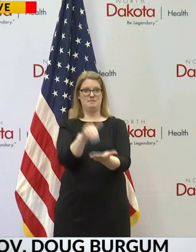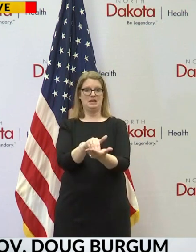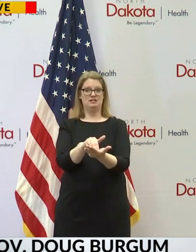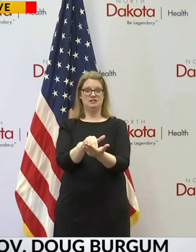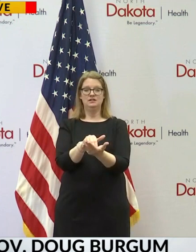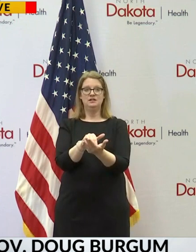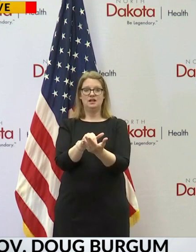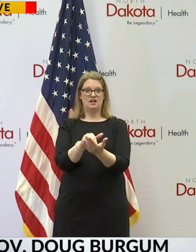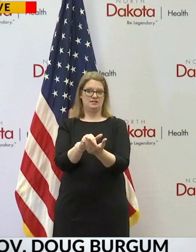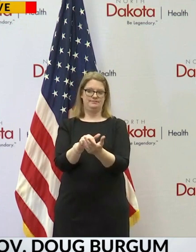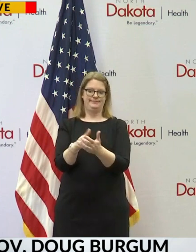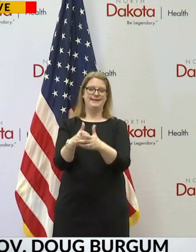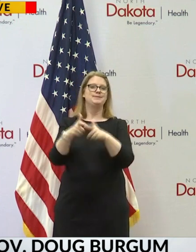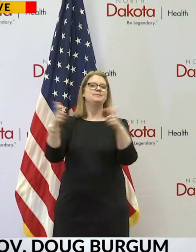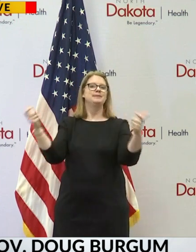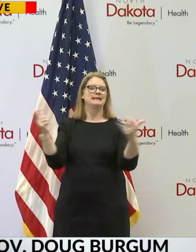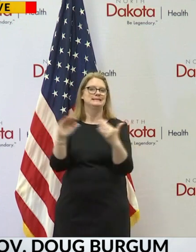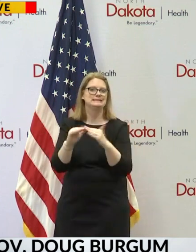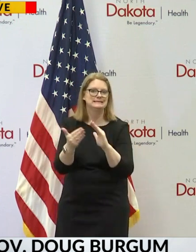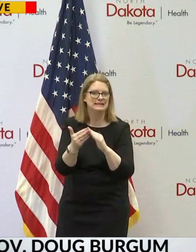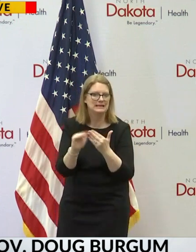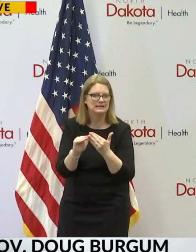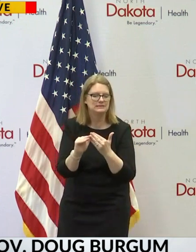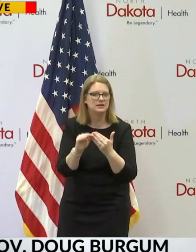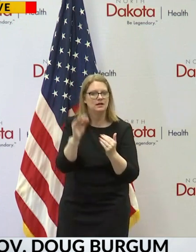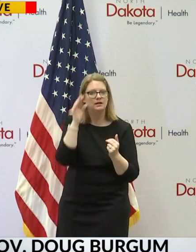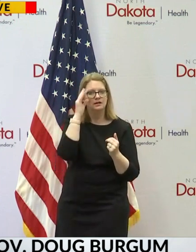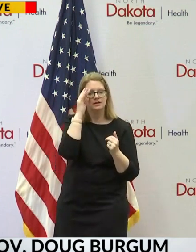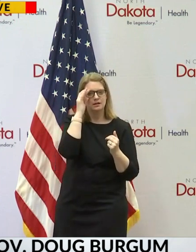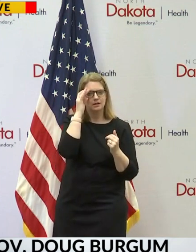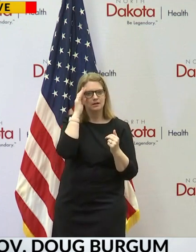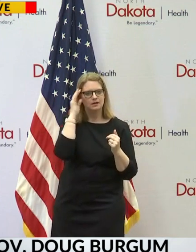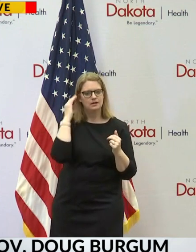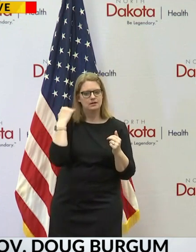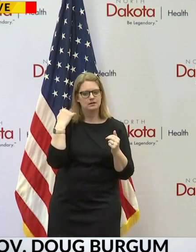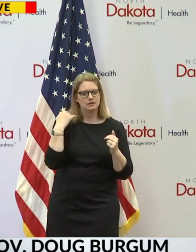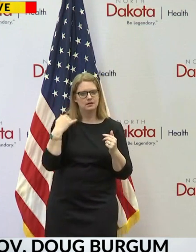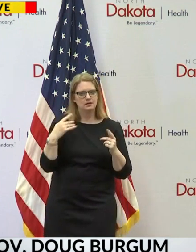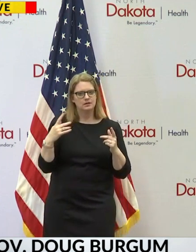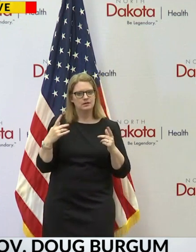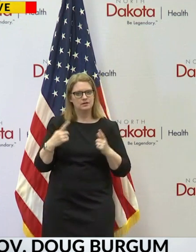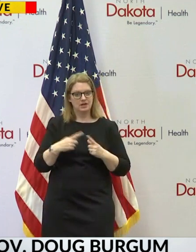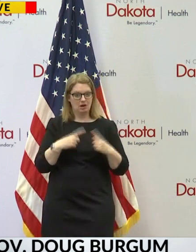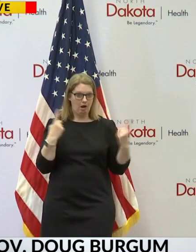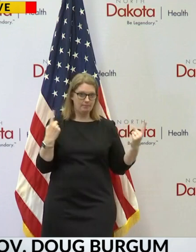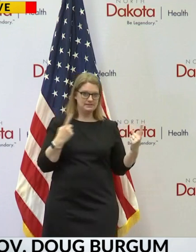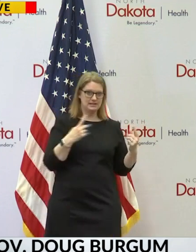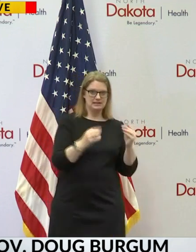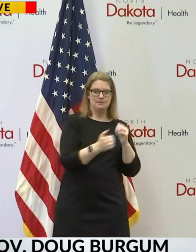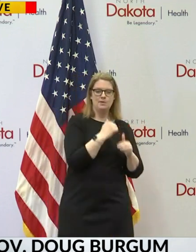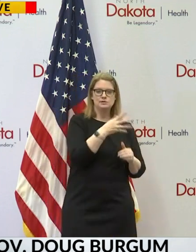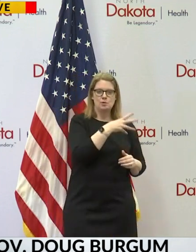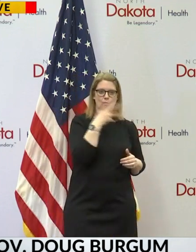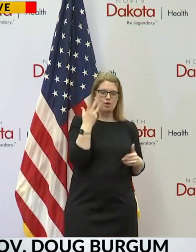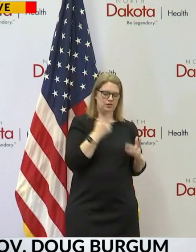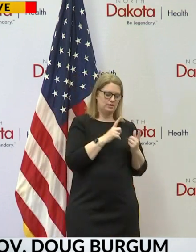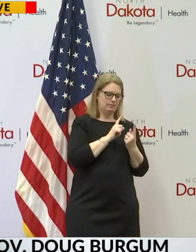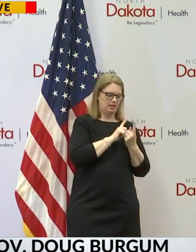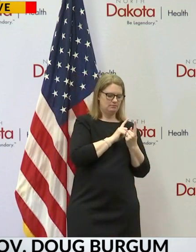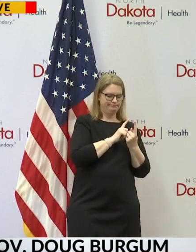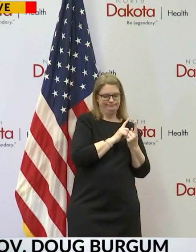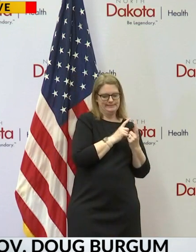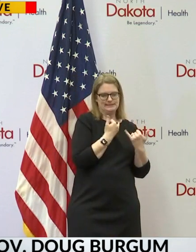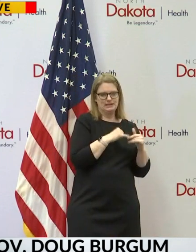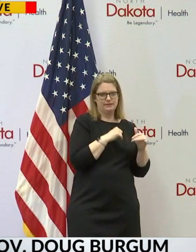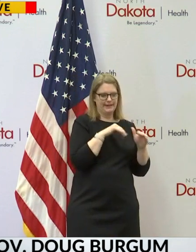most populous communities, and you can be the opposite of that in the most rural of our communities. And so I think it